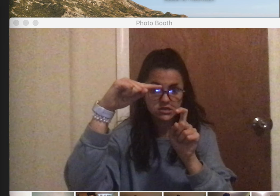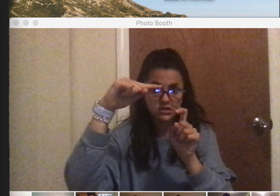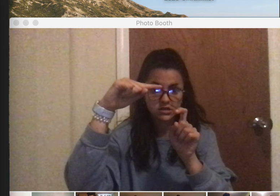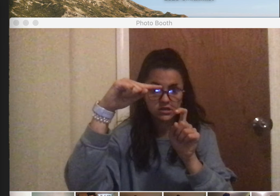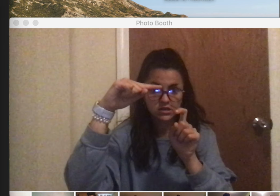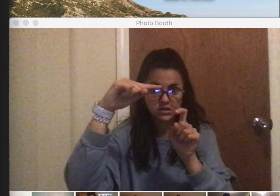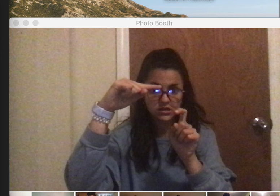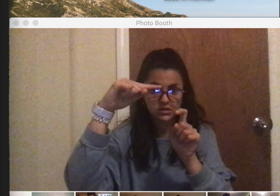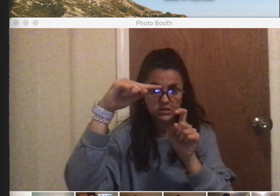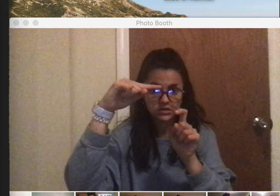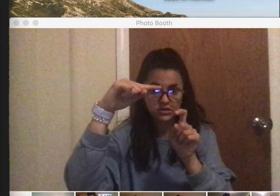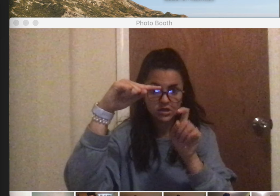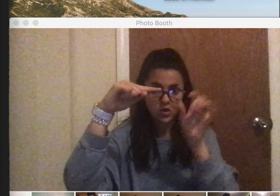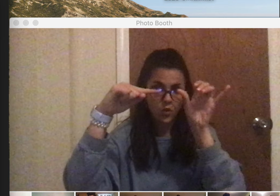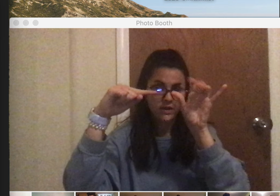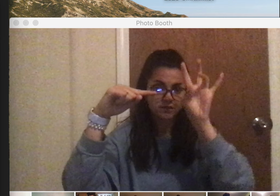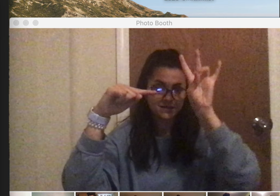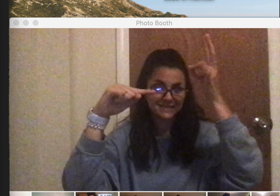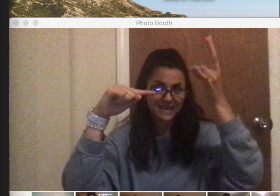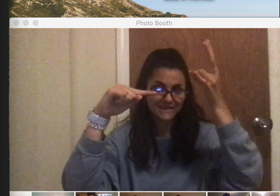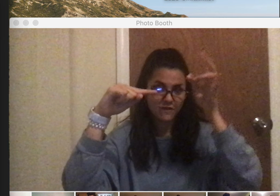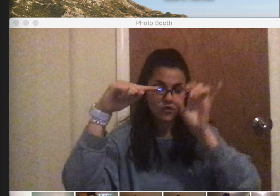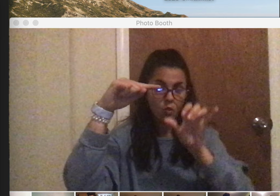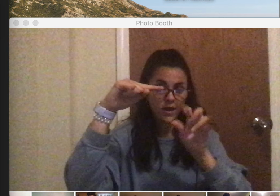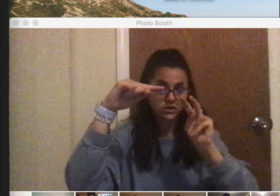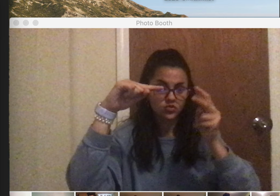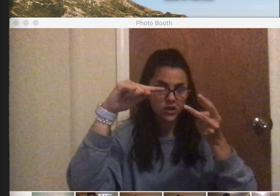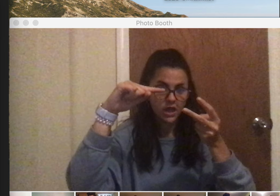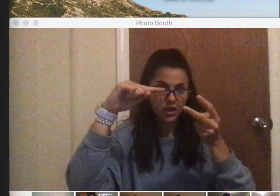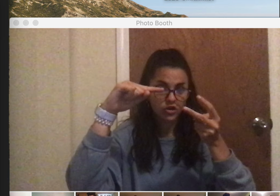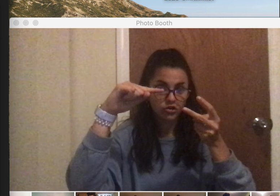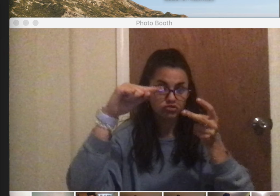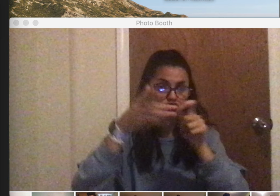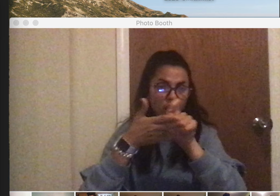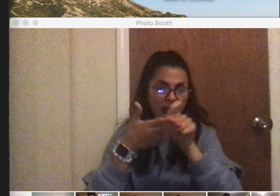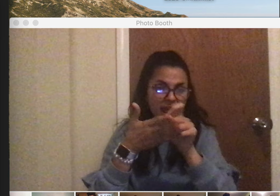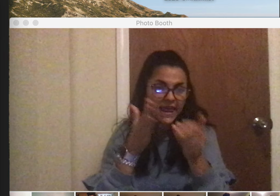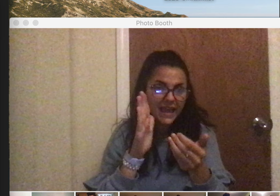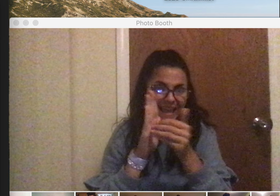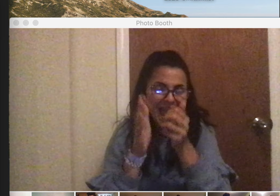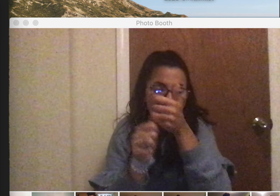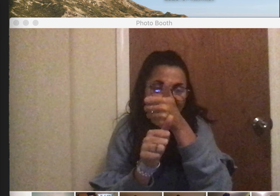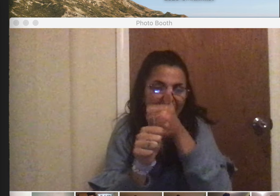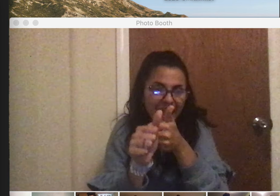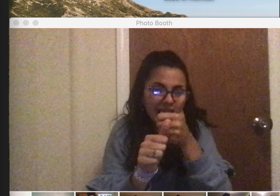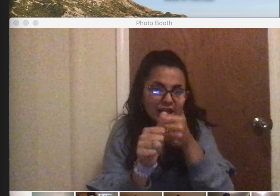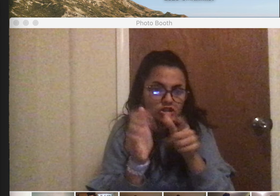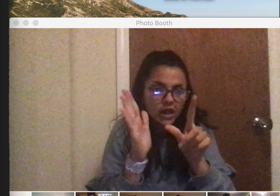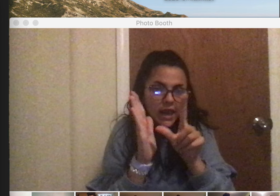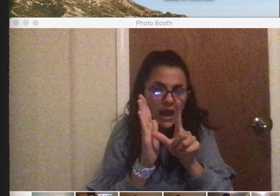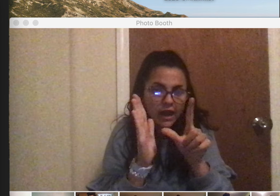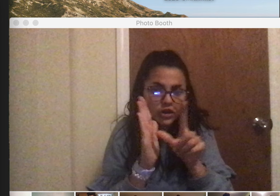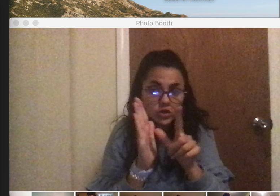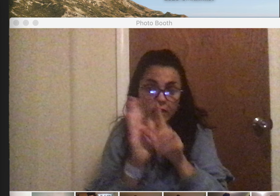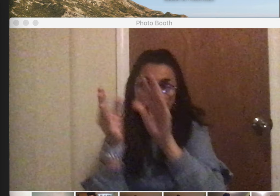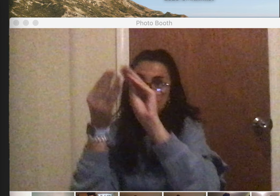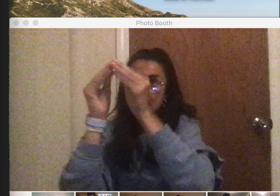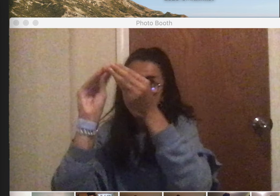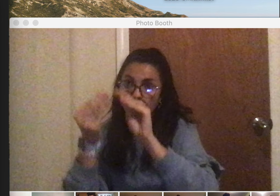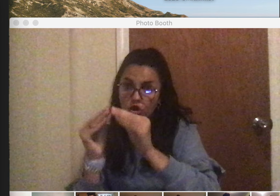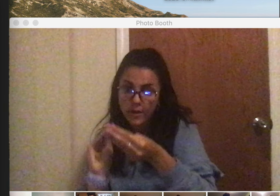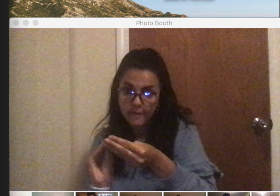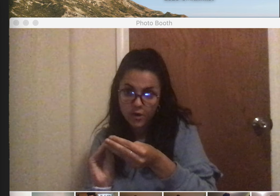the 7th over y squared. And z to the 2nd